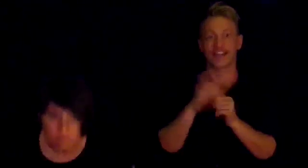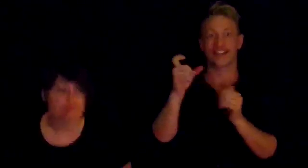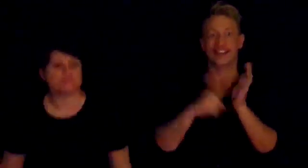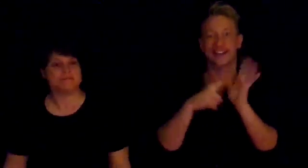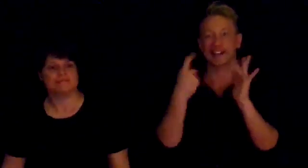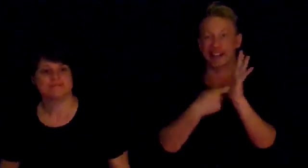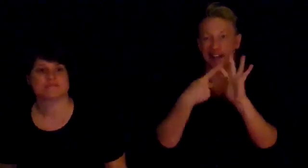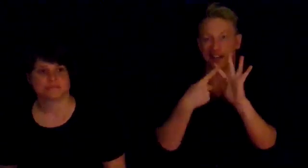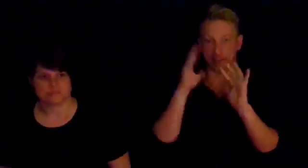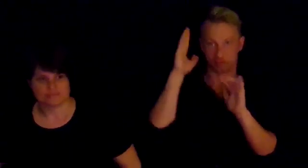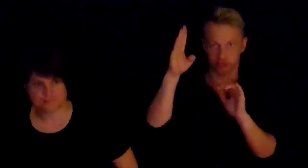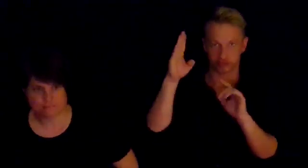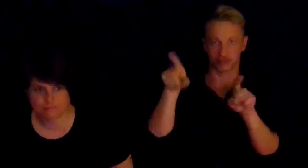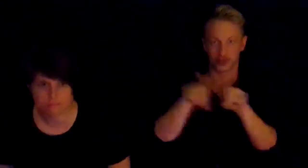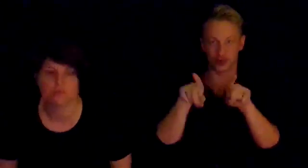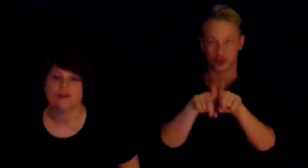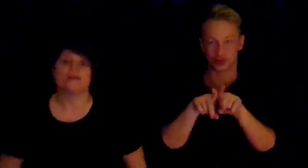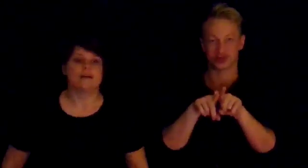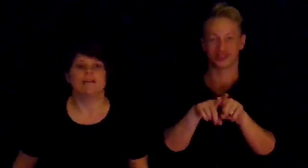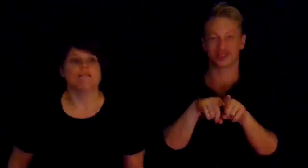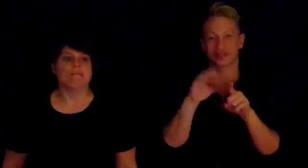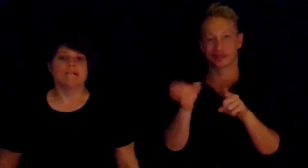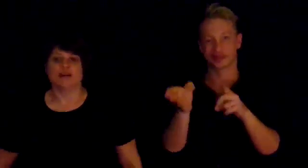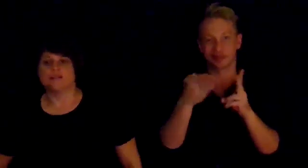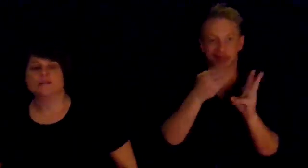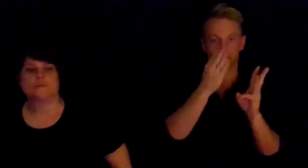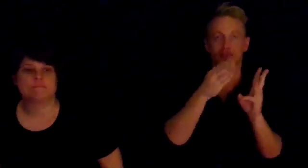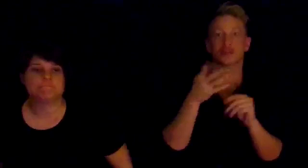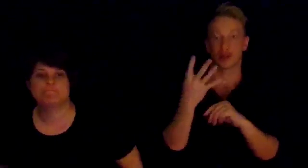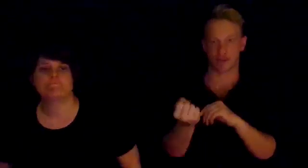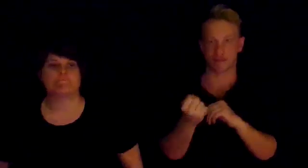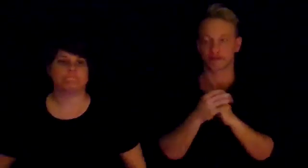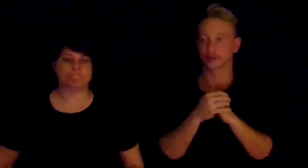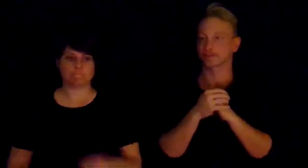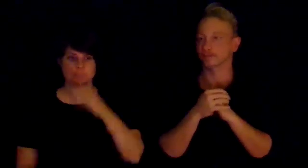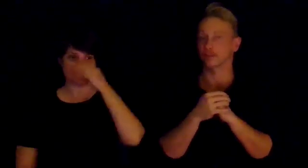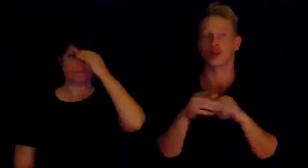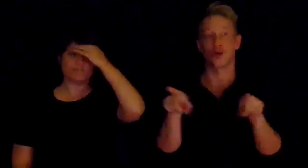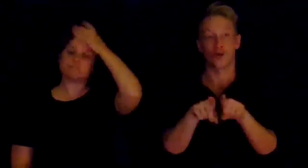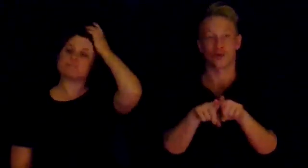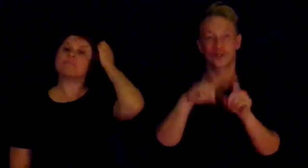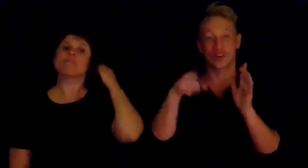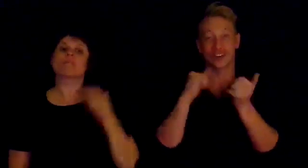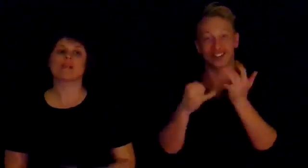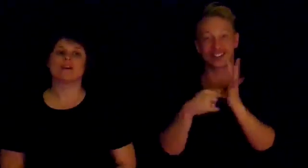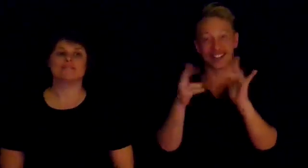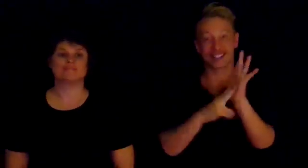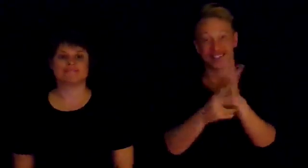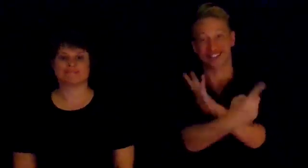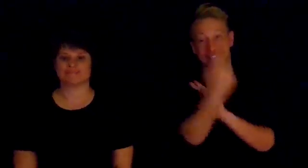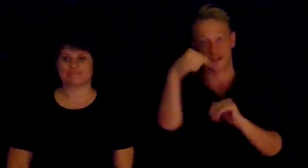up as well, Mary. Okay. So, and we've got Justin back now.